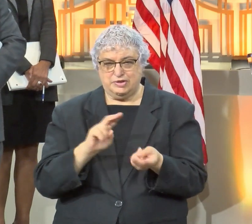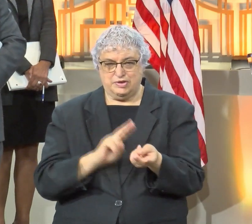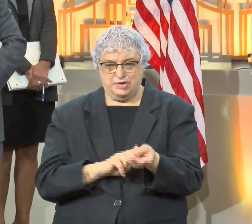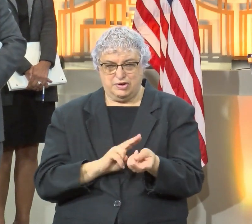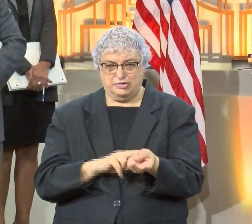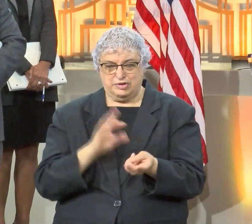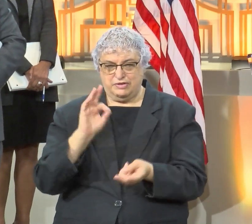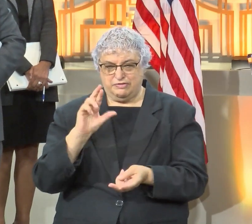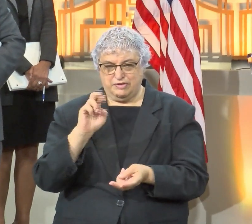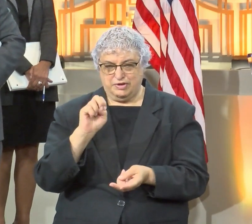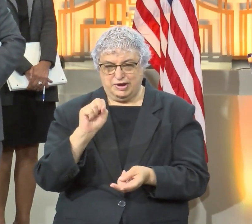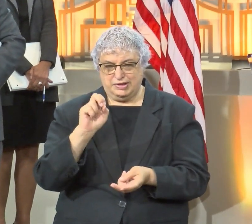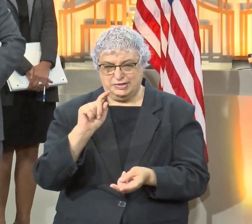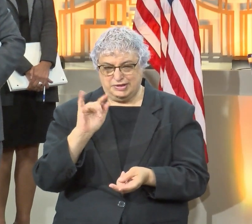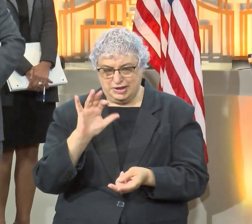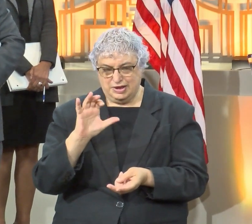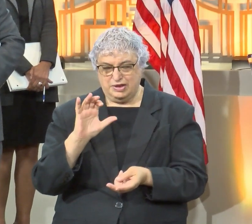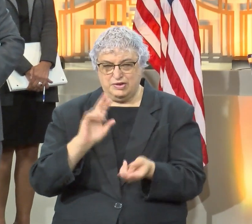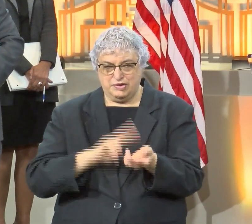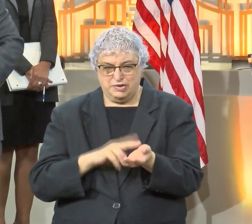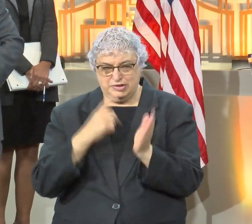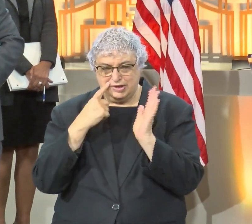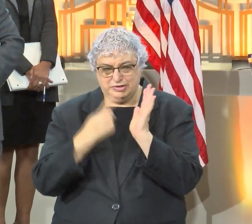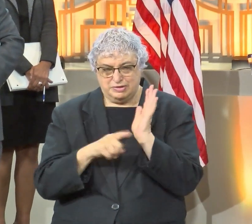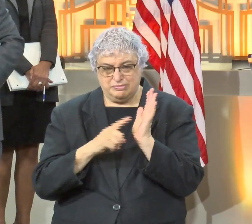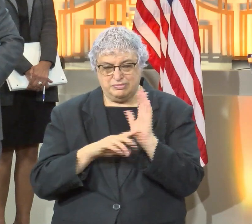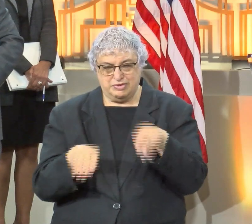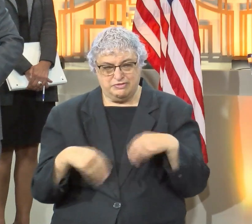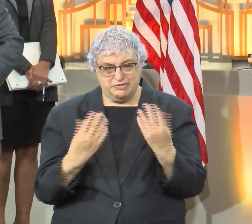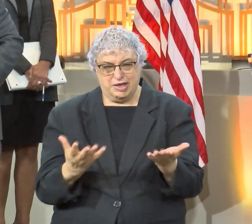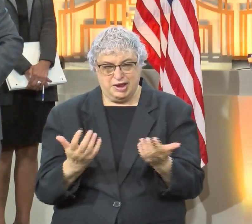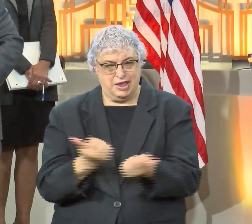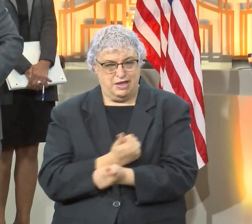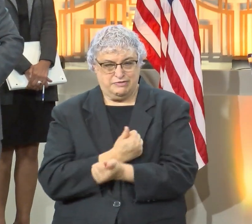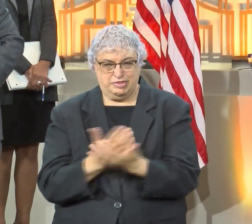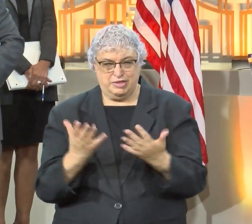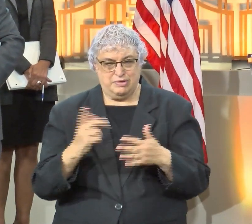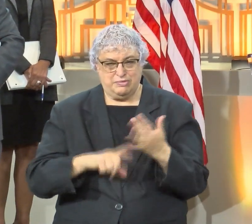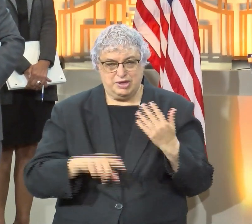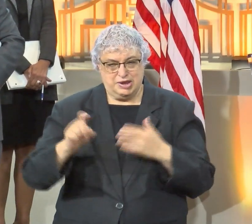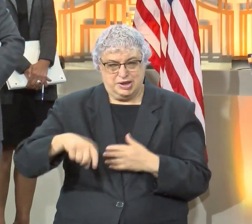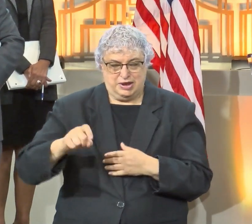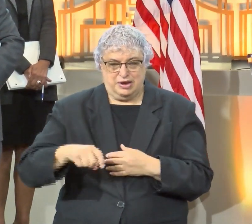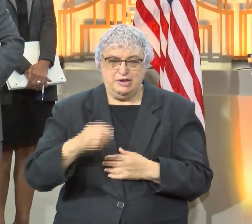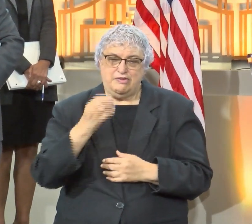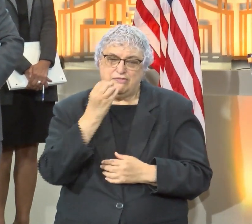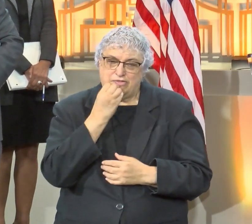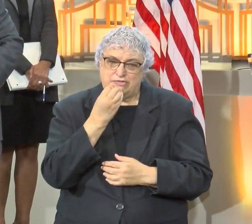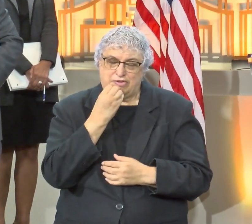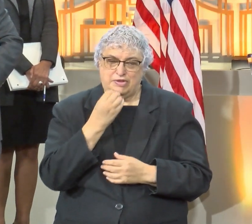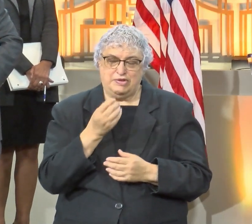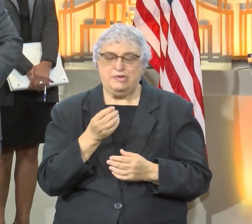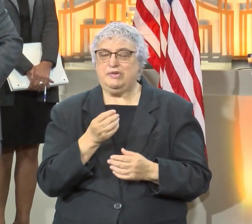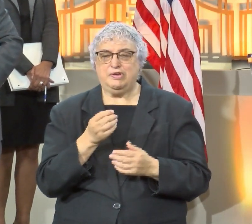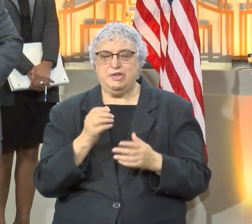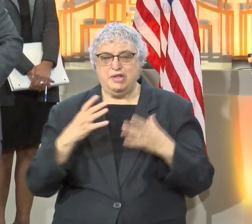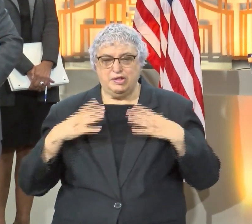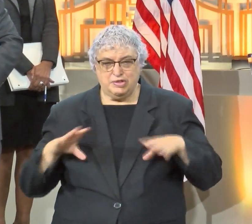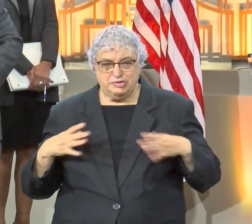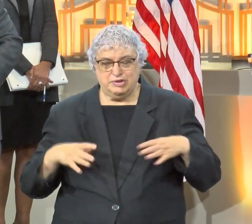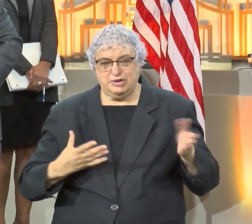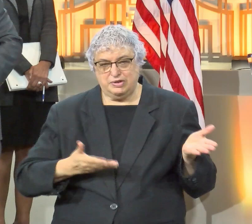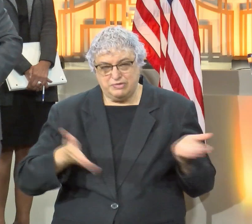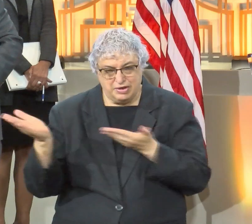Nurse Forensic Examiners. They will provide all those immediate needs, food and clothing, transportation services,